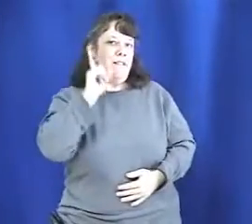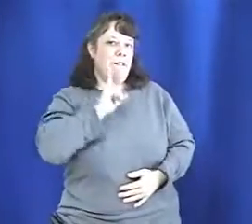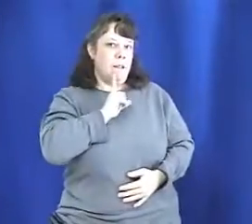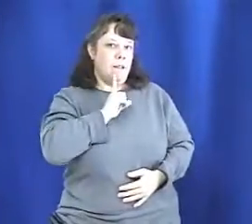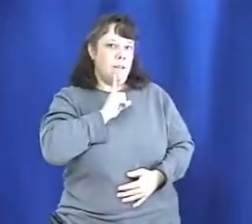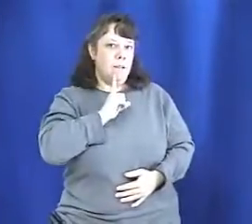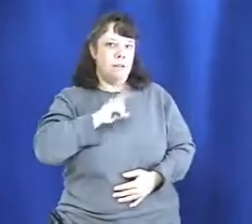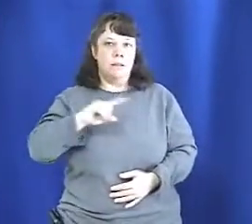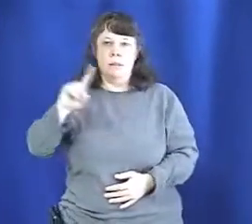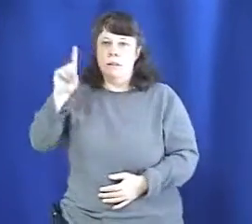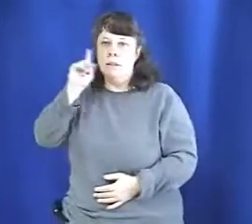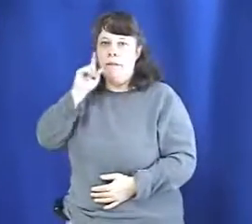Deaf.